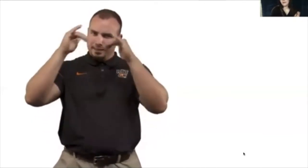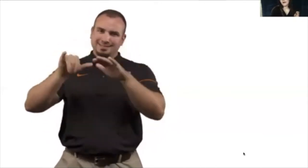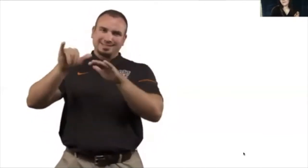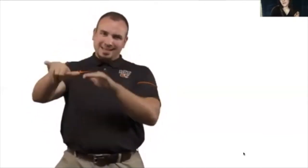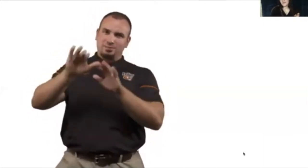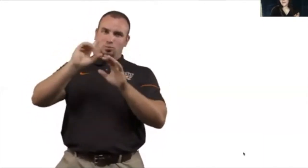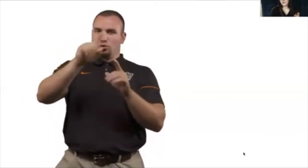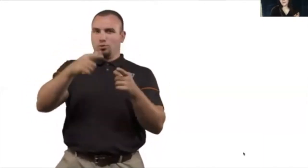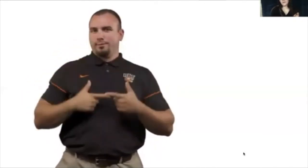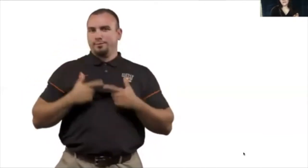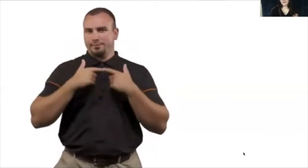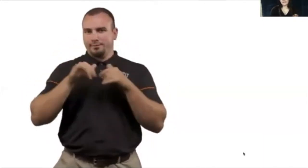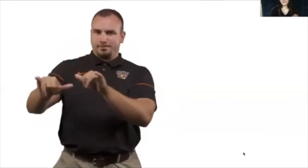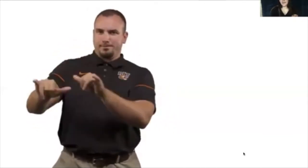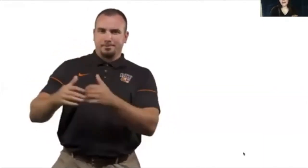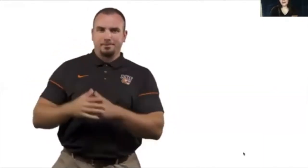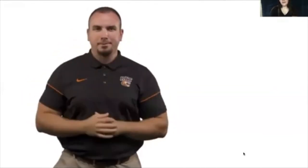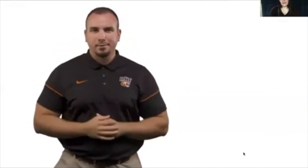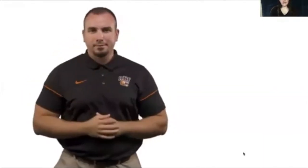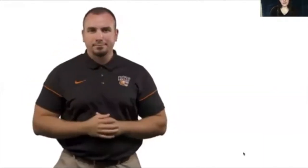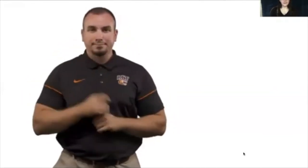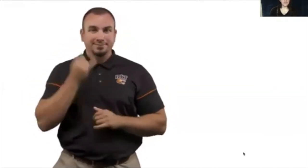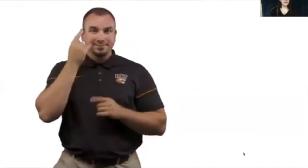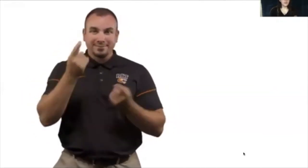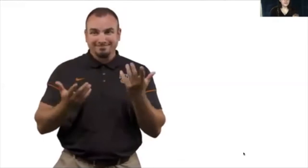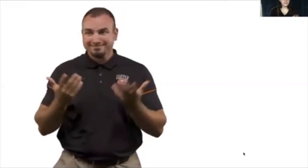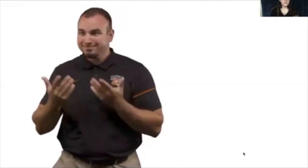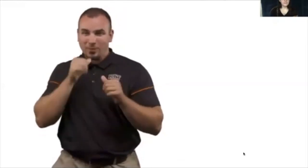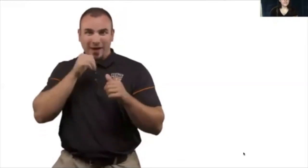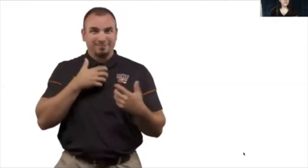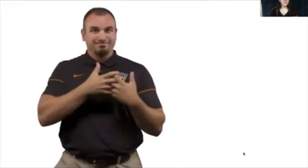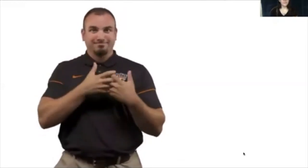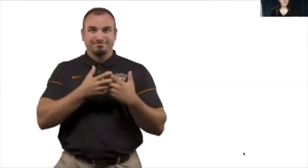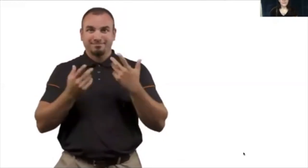you live off campus, you will be expected to stay in your residence off campus.